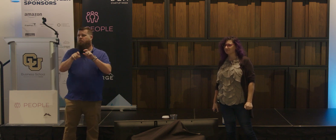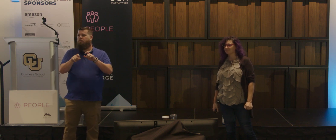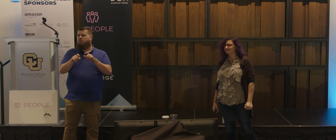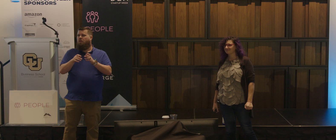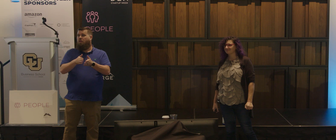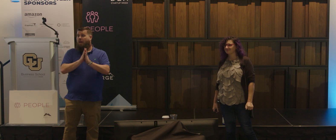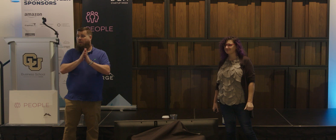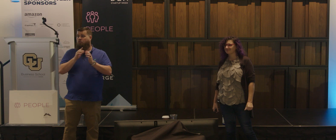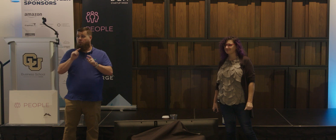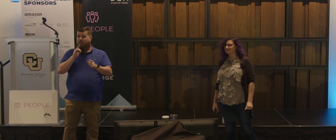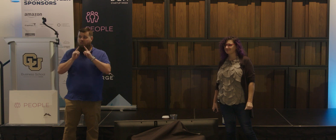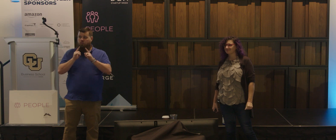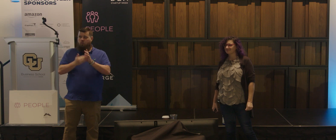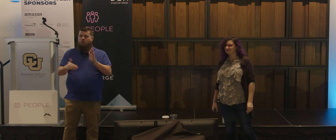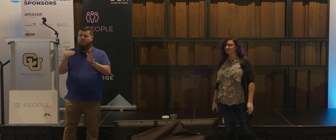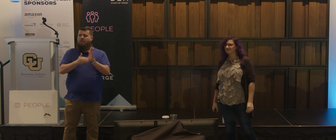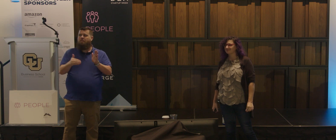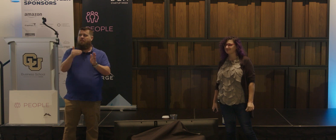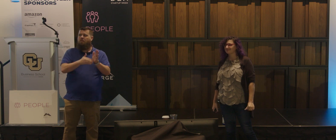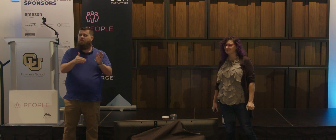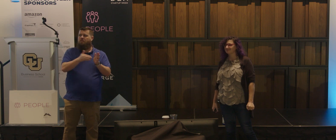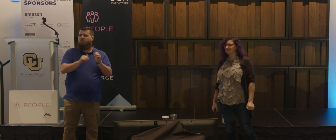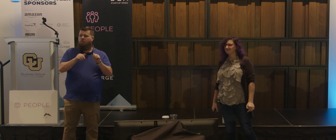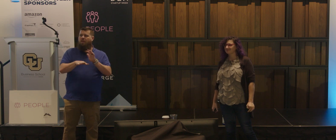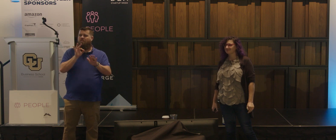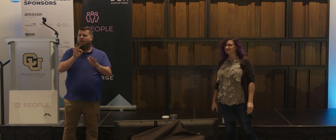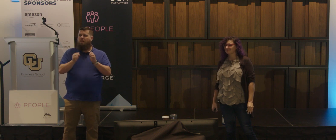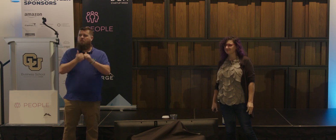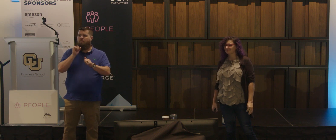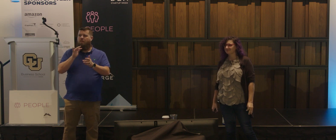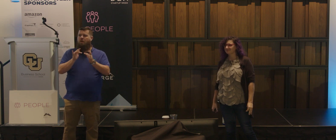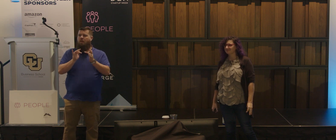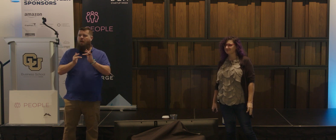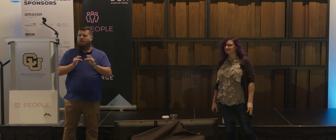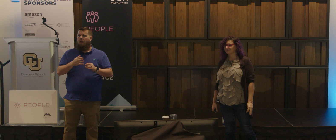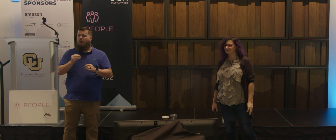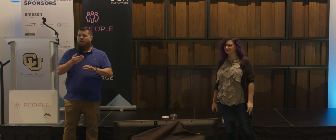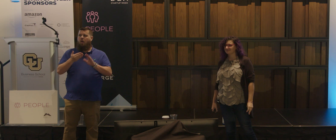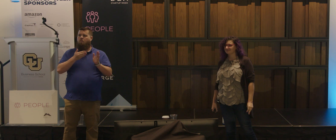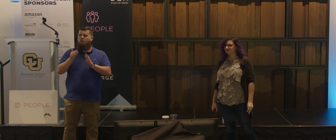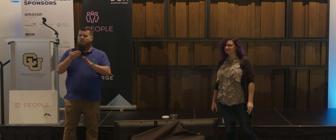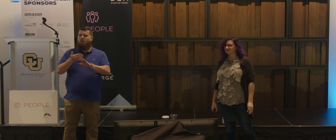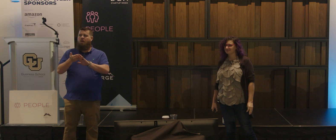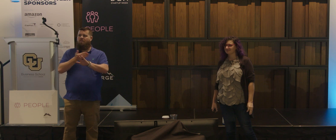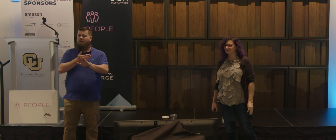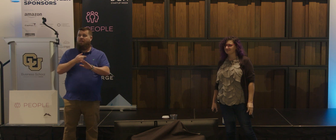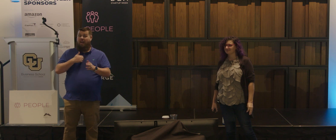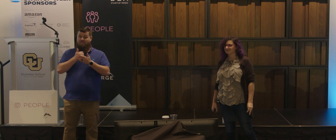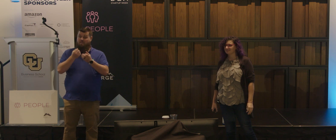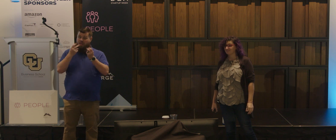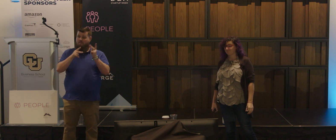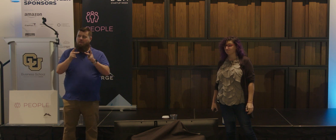you're asked in interviews repeat themselves, and you can find most of them online and prepare in advance. And I've helped a lot of